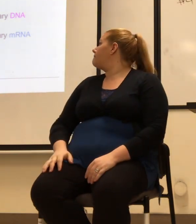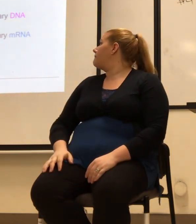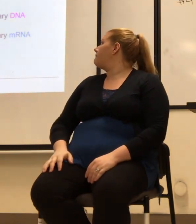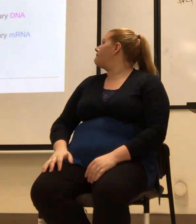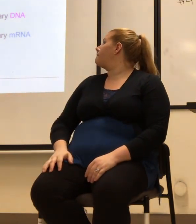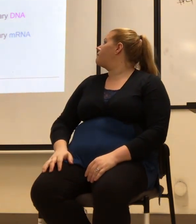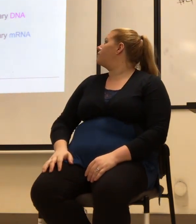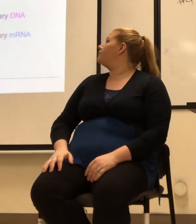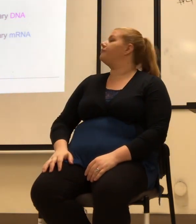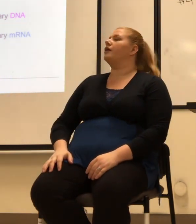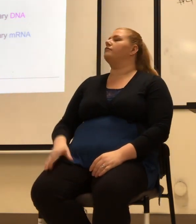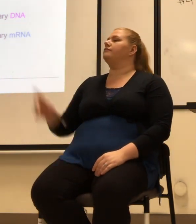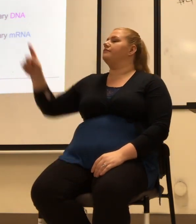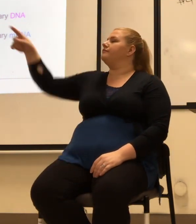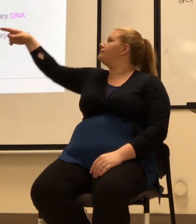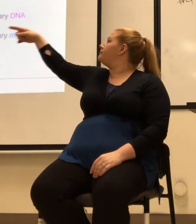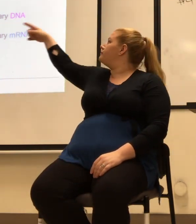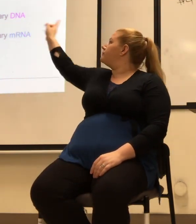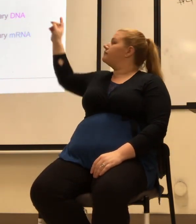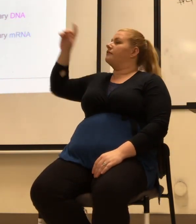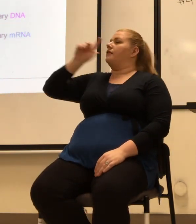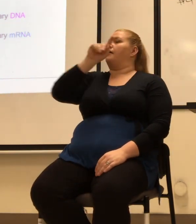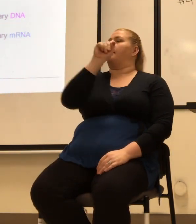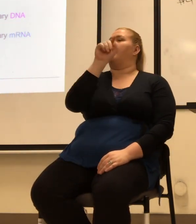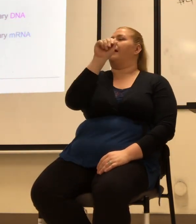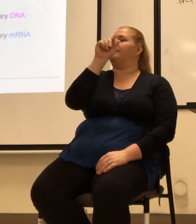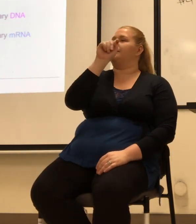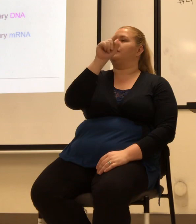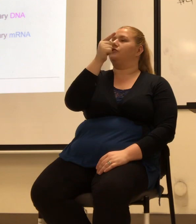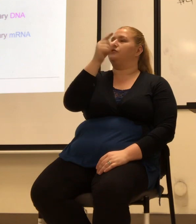CCC, GAT,